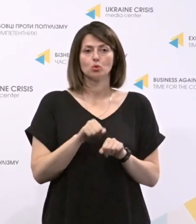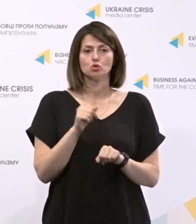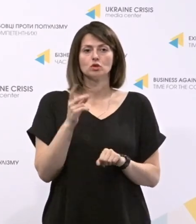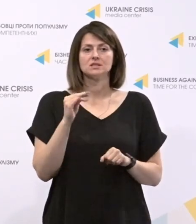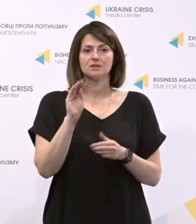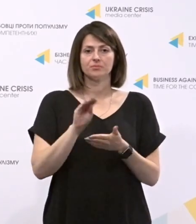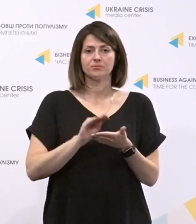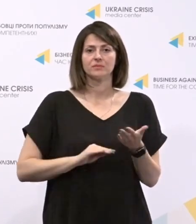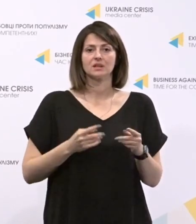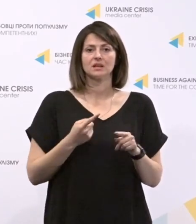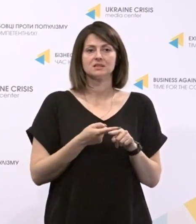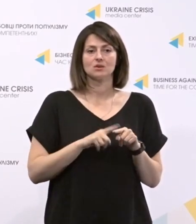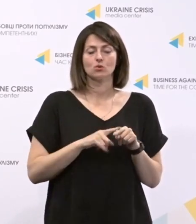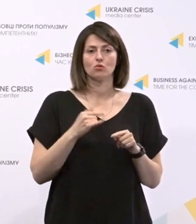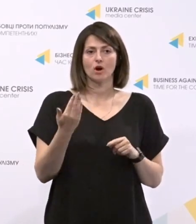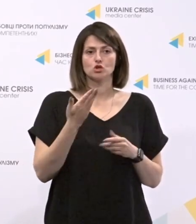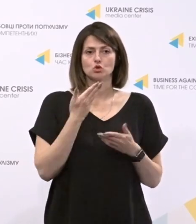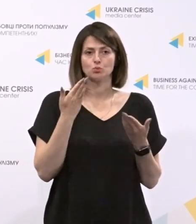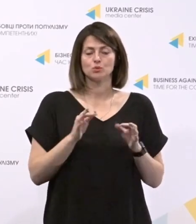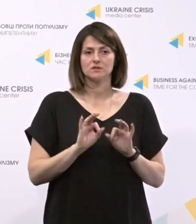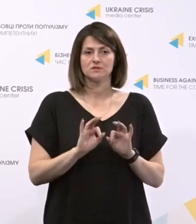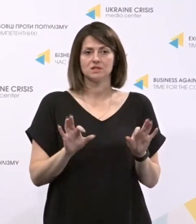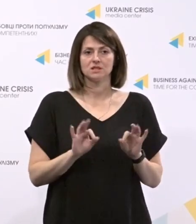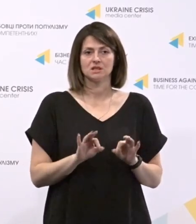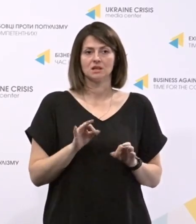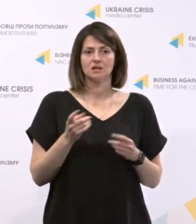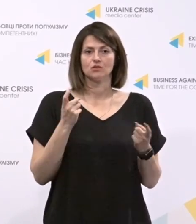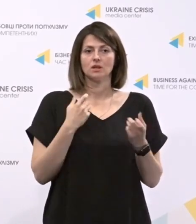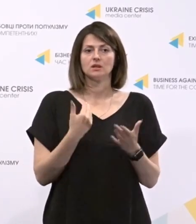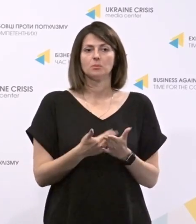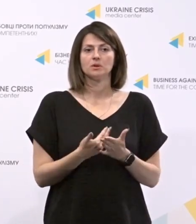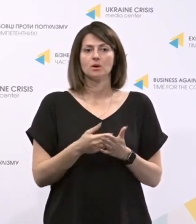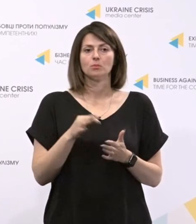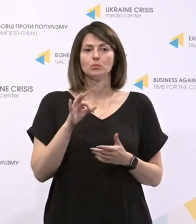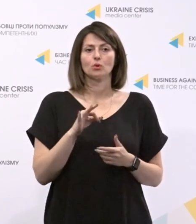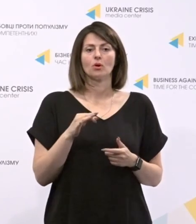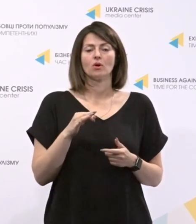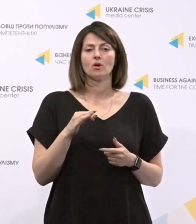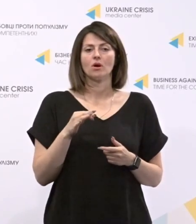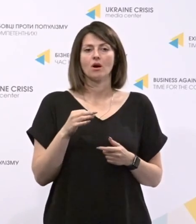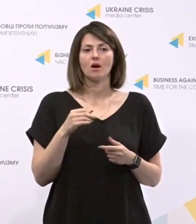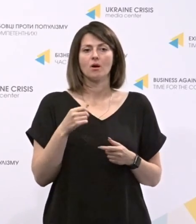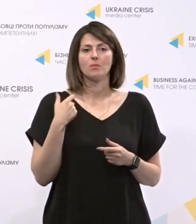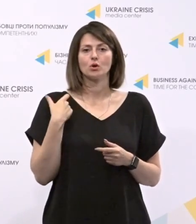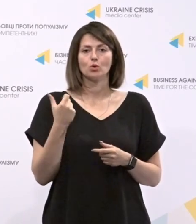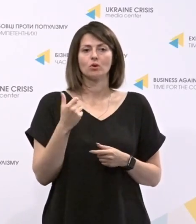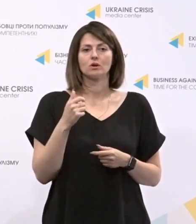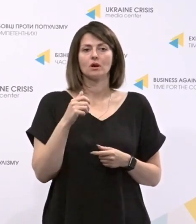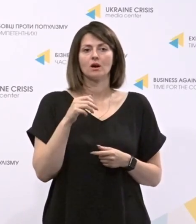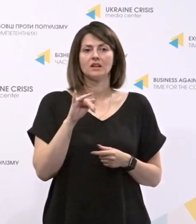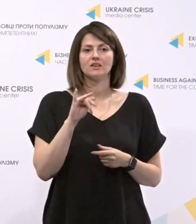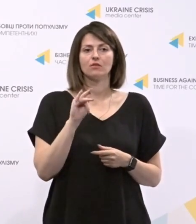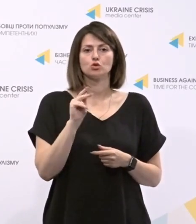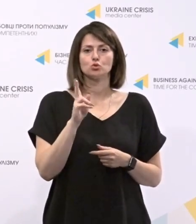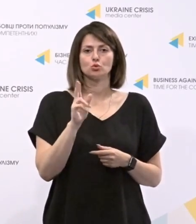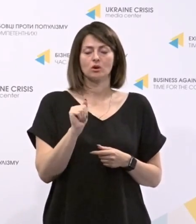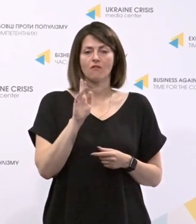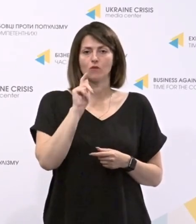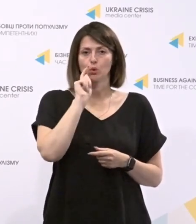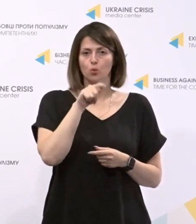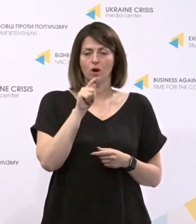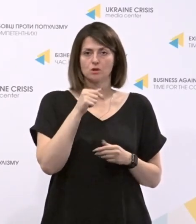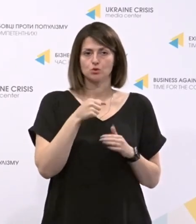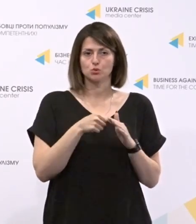our POWs held in LNR and DNR, for instance,